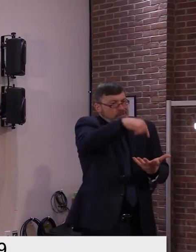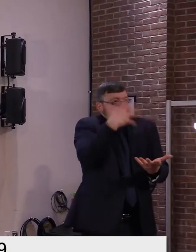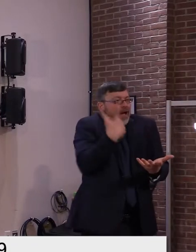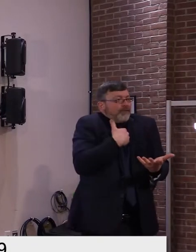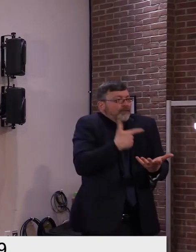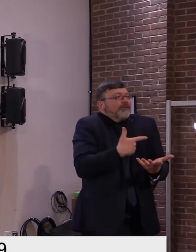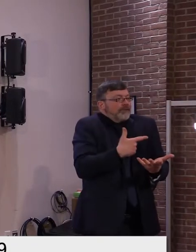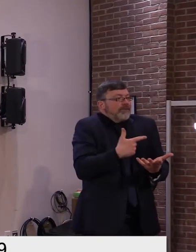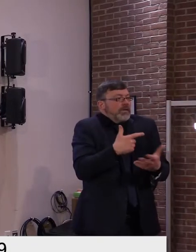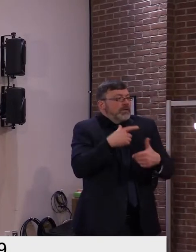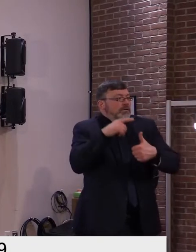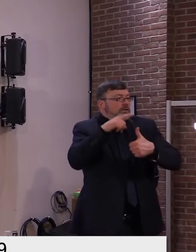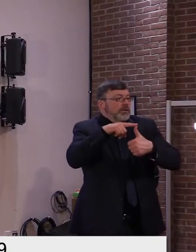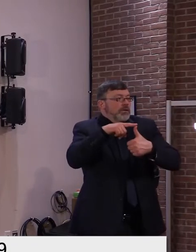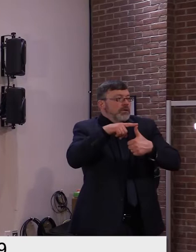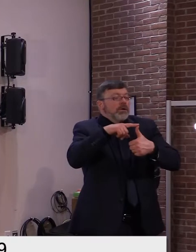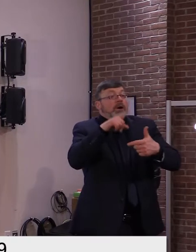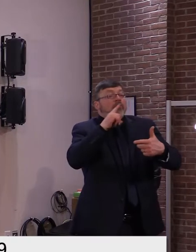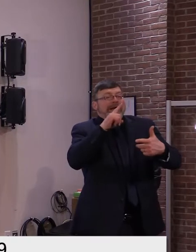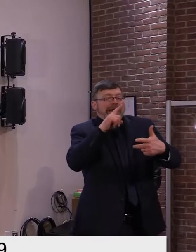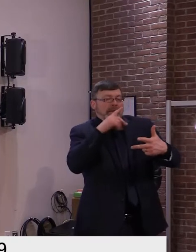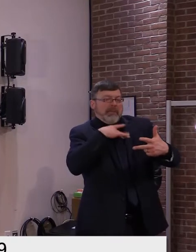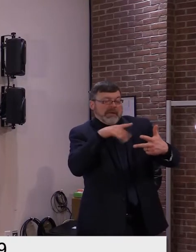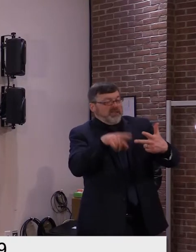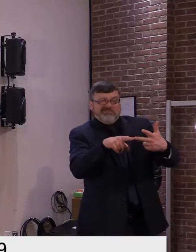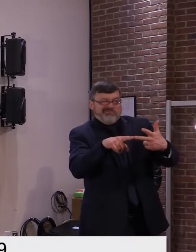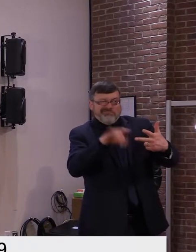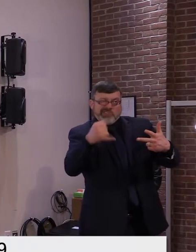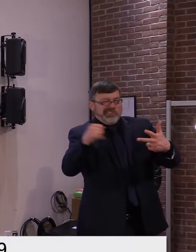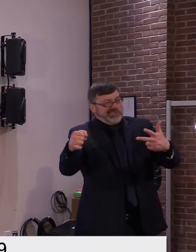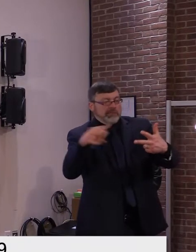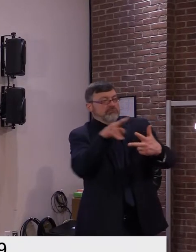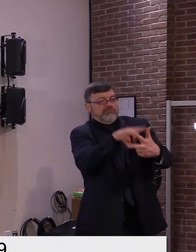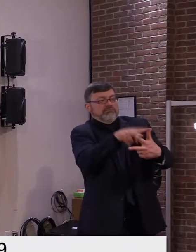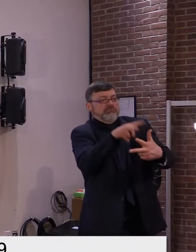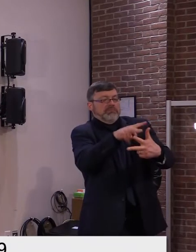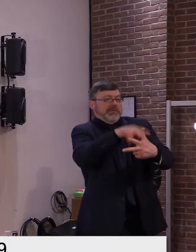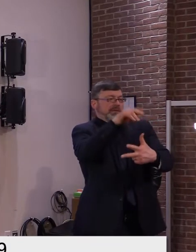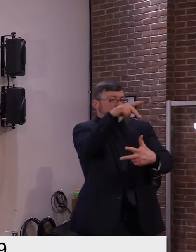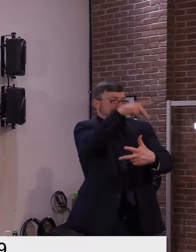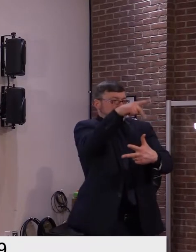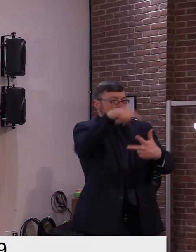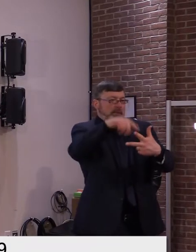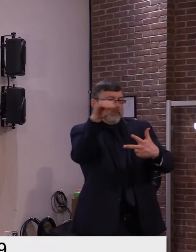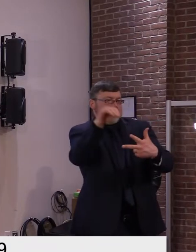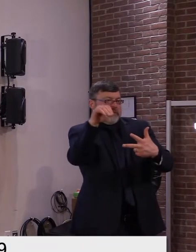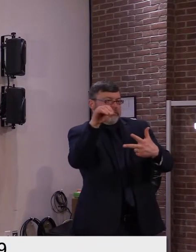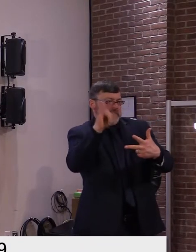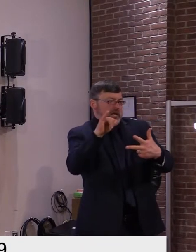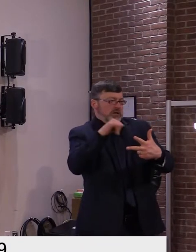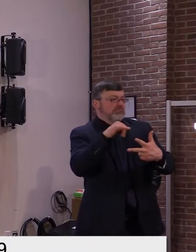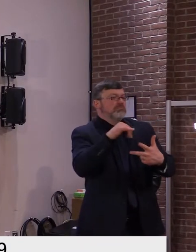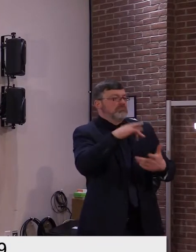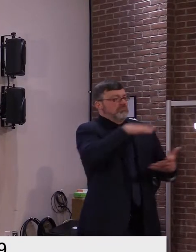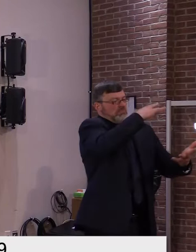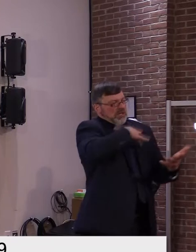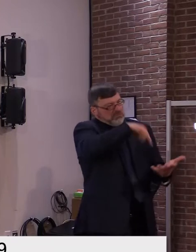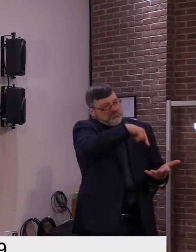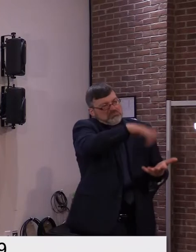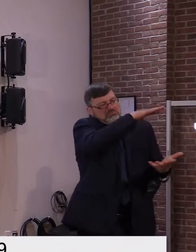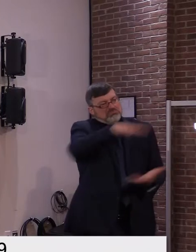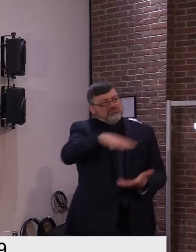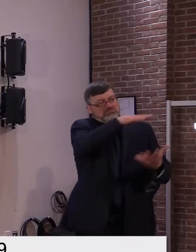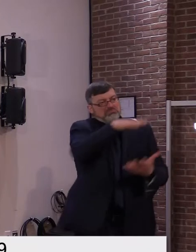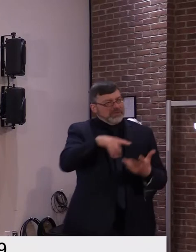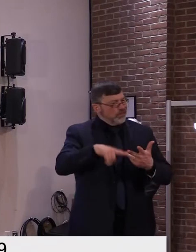Moderna. And was that all your questions? Yeah, and then, you know, you mentioned that, you know, in the past, getting word